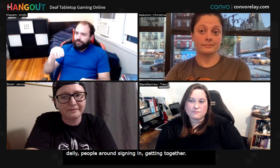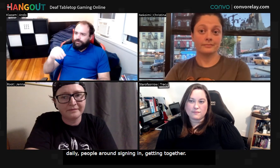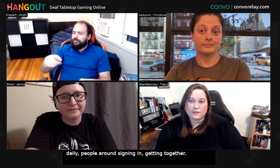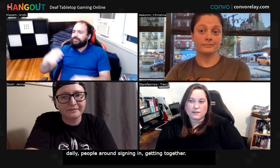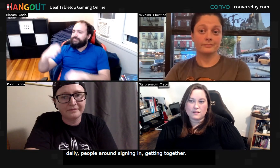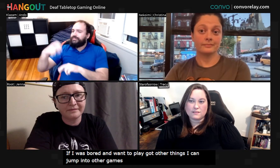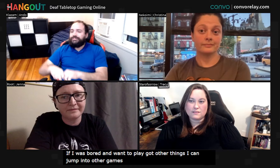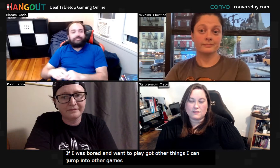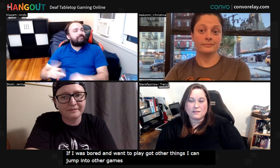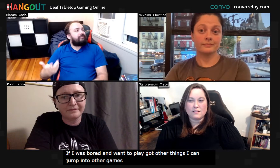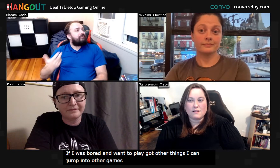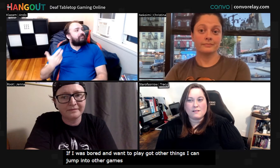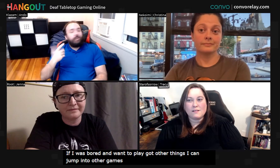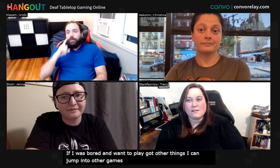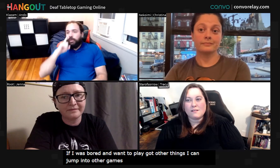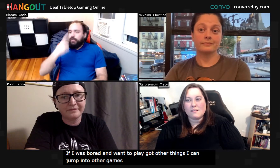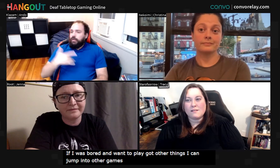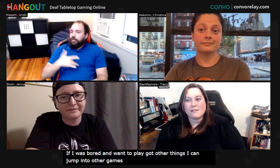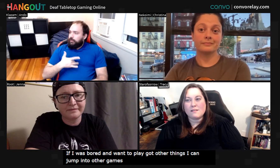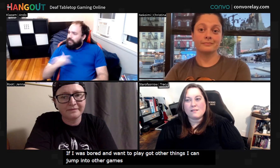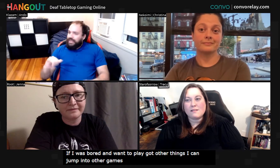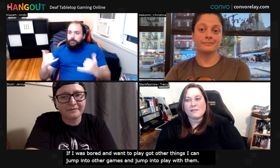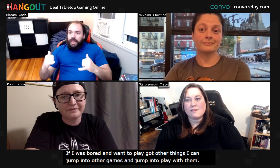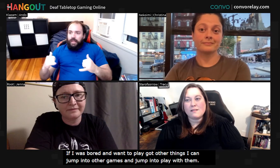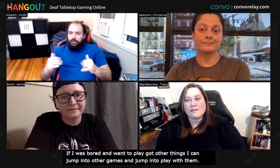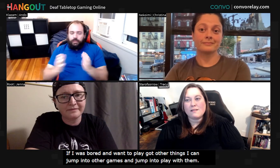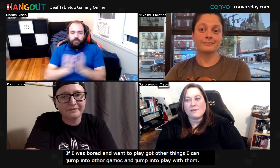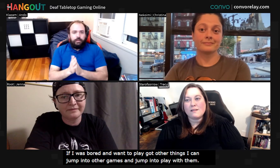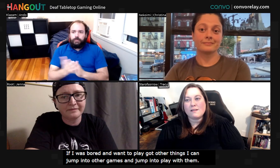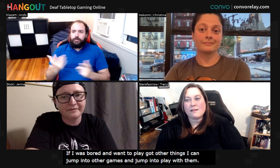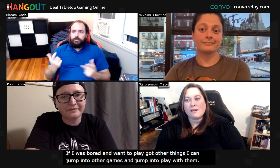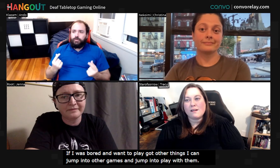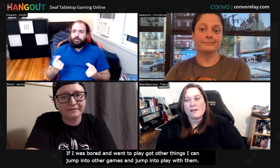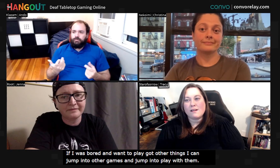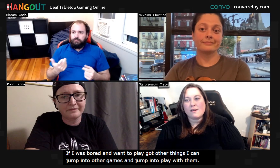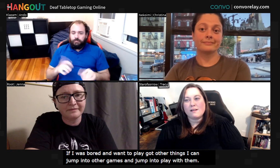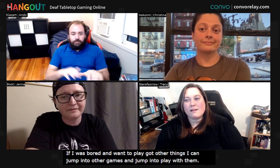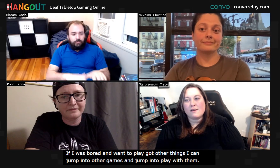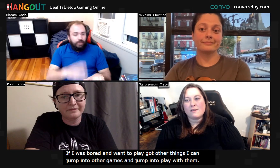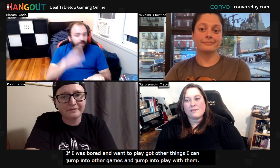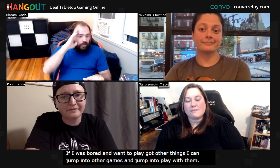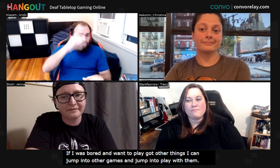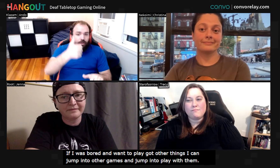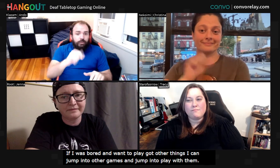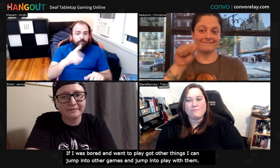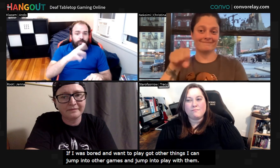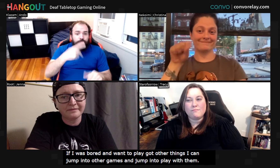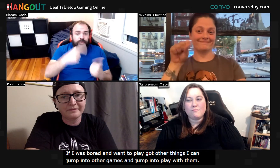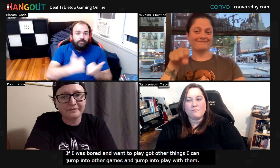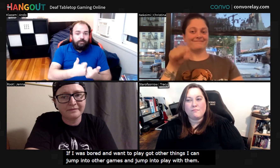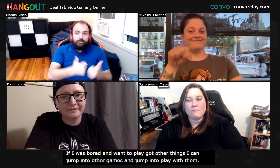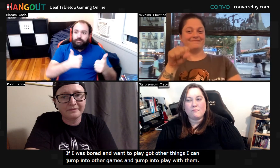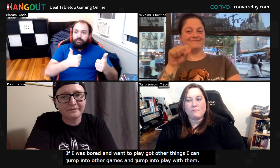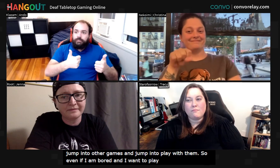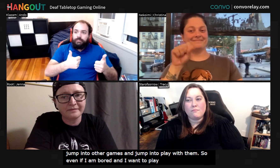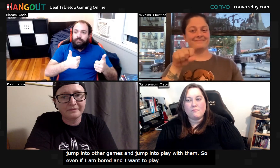now, so I'm sitting here. If I'm bored, I want to play. See, I could jump on. Hey, anybody want to play a